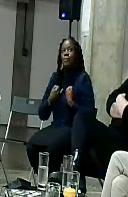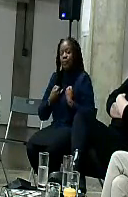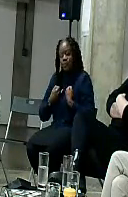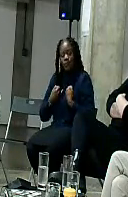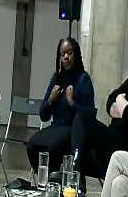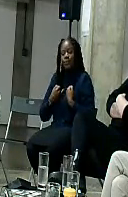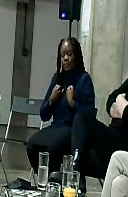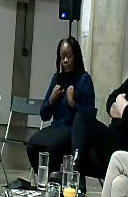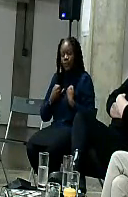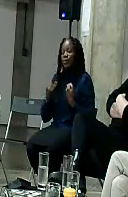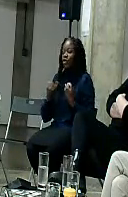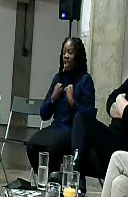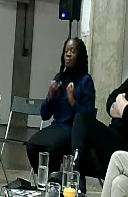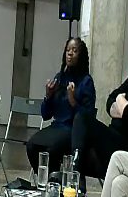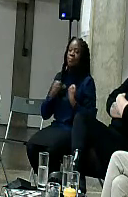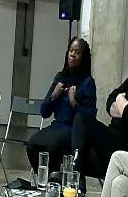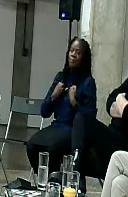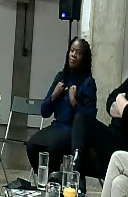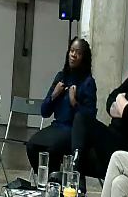regret.